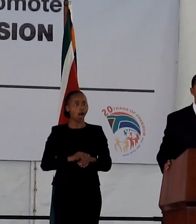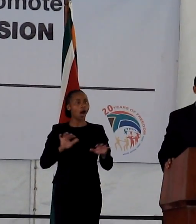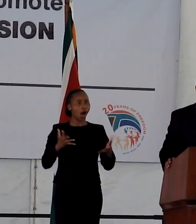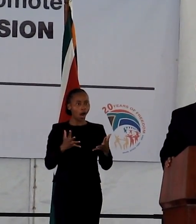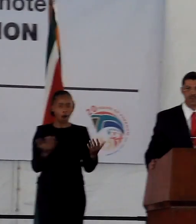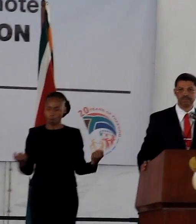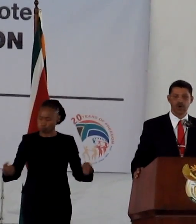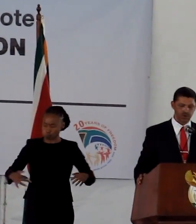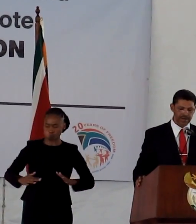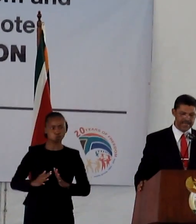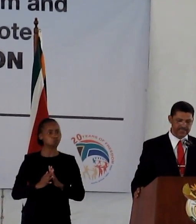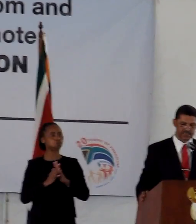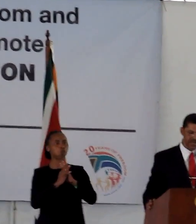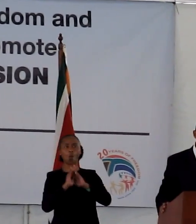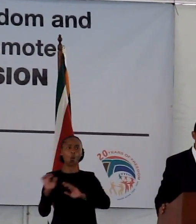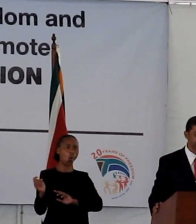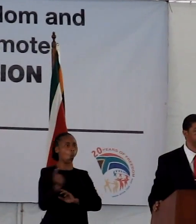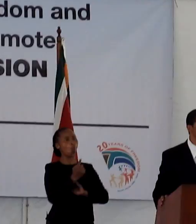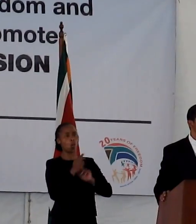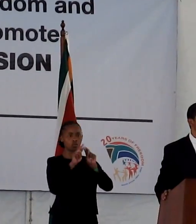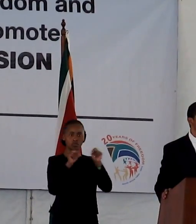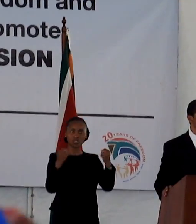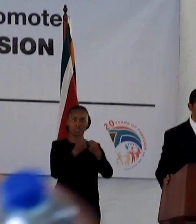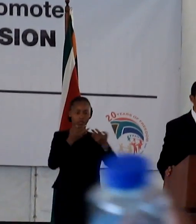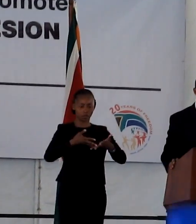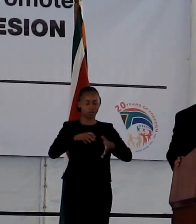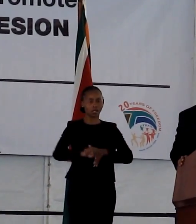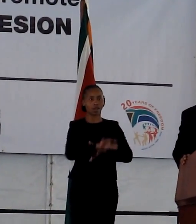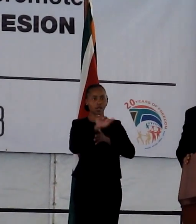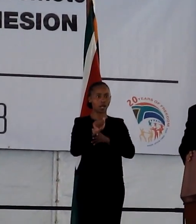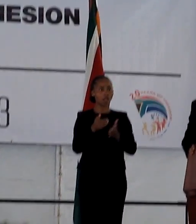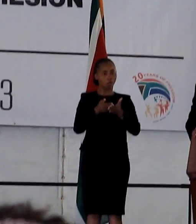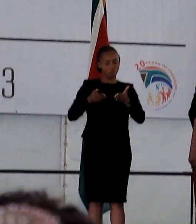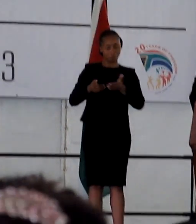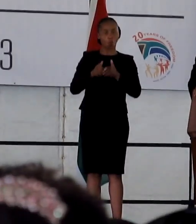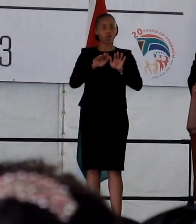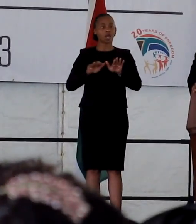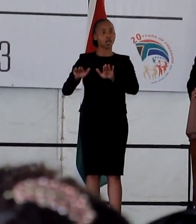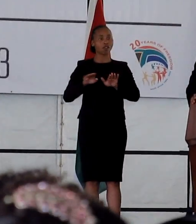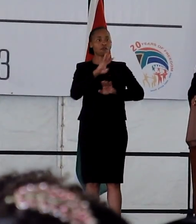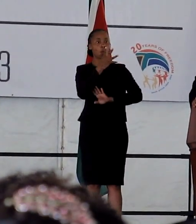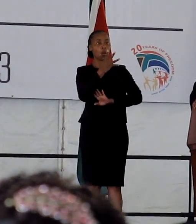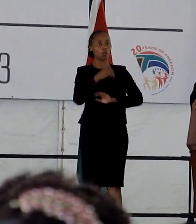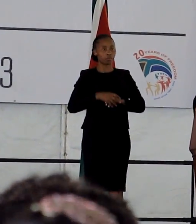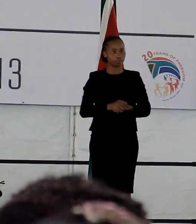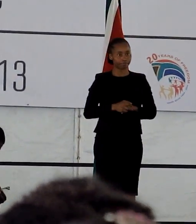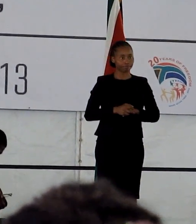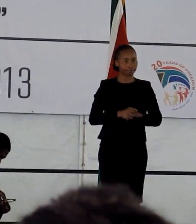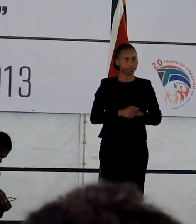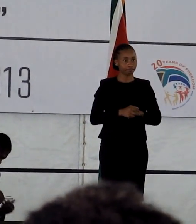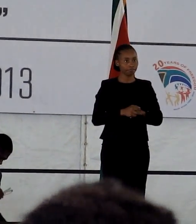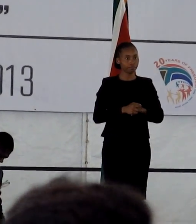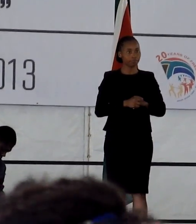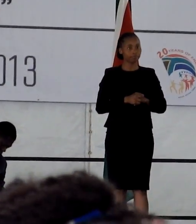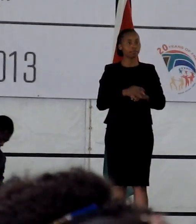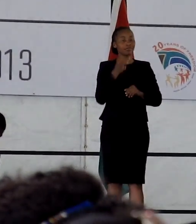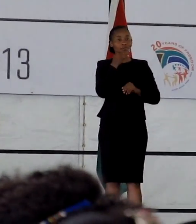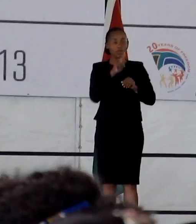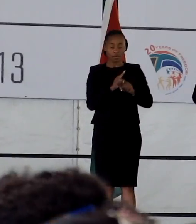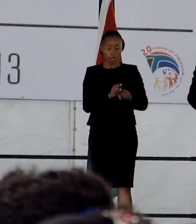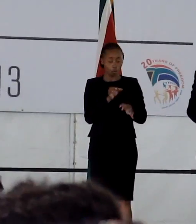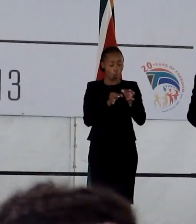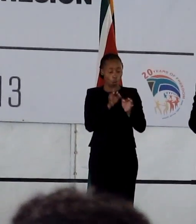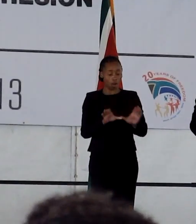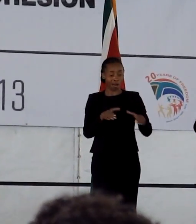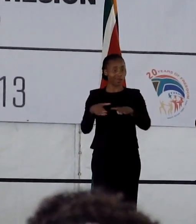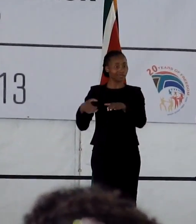was an extremely polarized nation prior to 1994. The African Christian Democratic Party gives